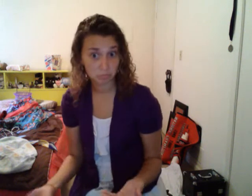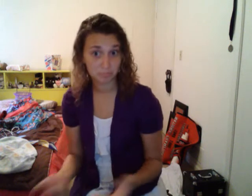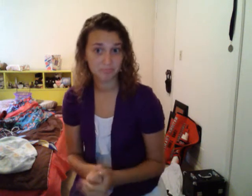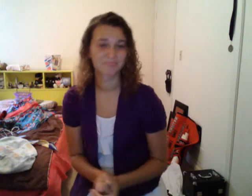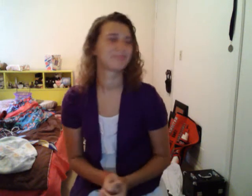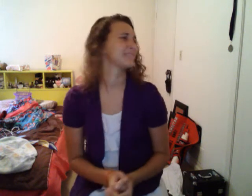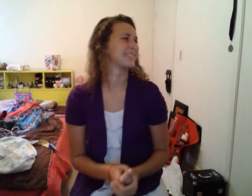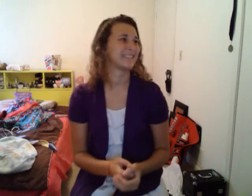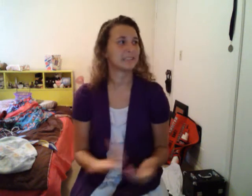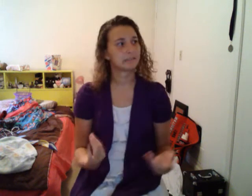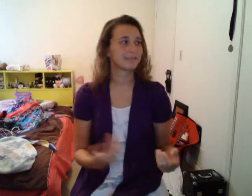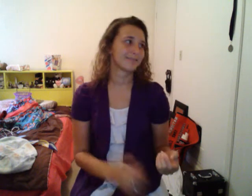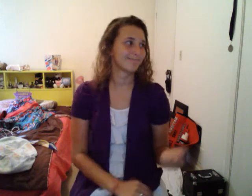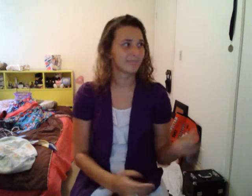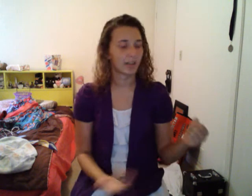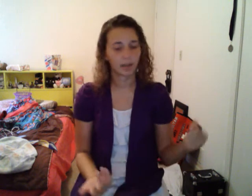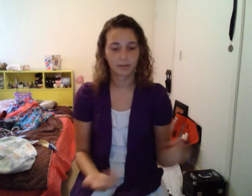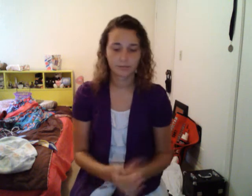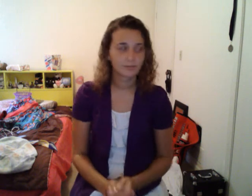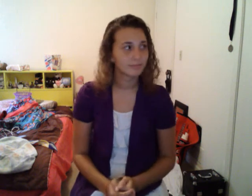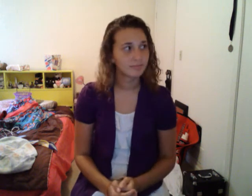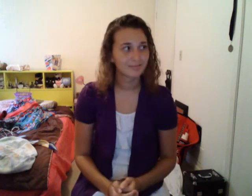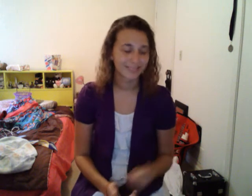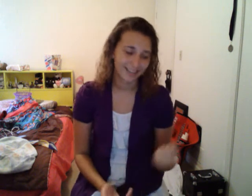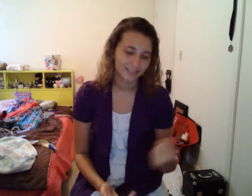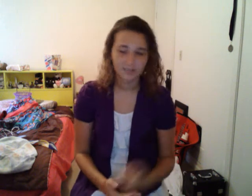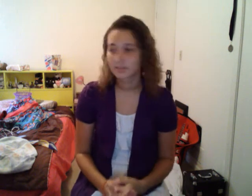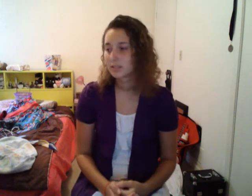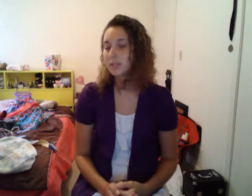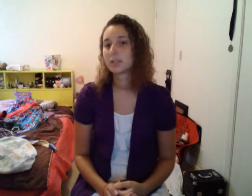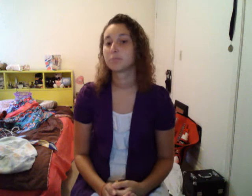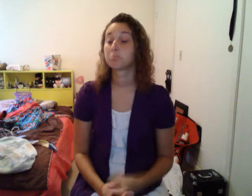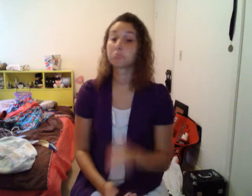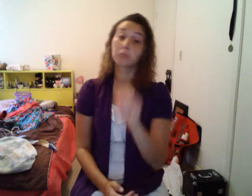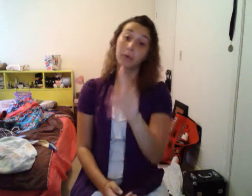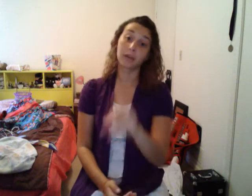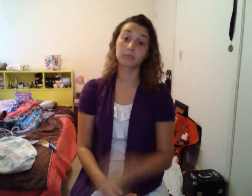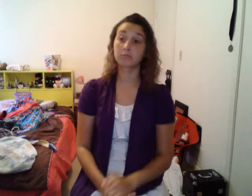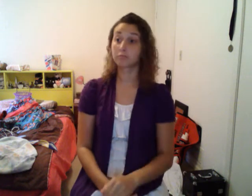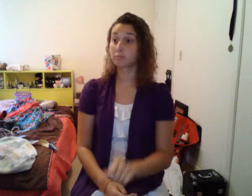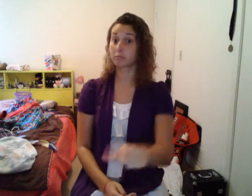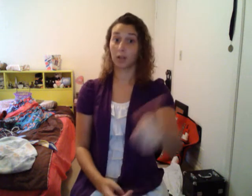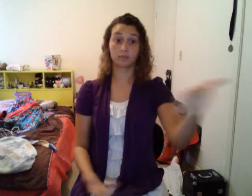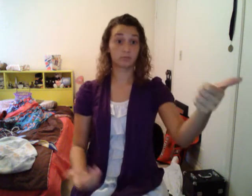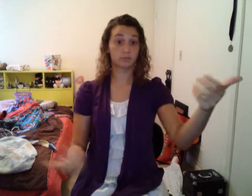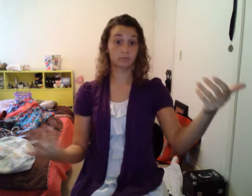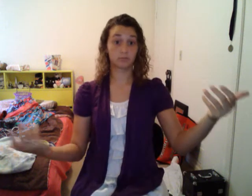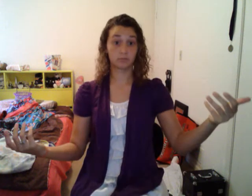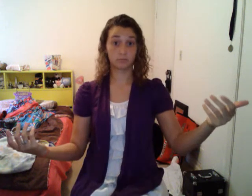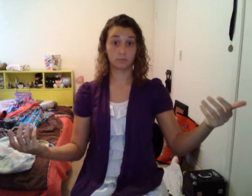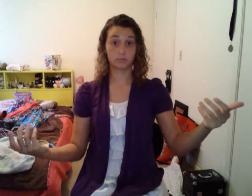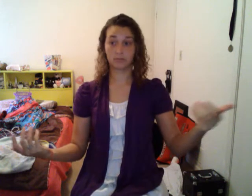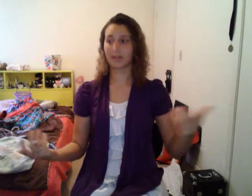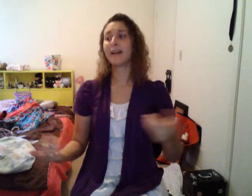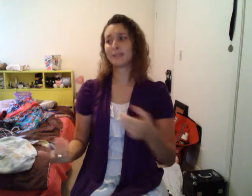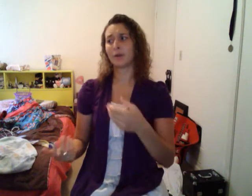Presumably, yes. You would? Yeah. Okay, who else? It's a brave answer. Thank you.